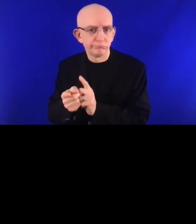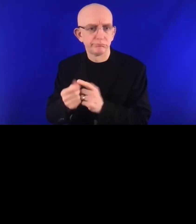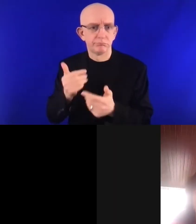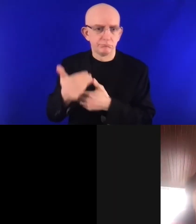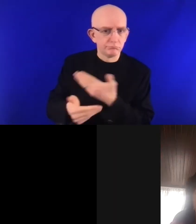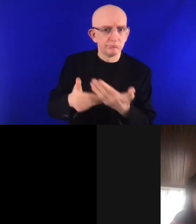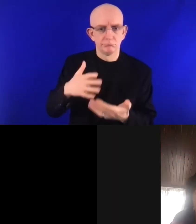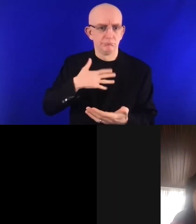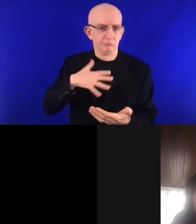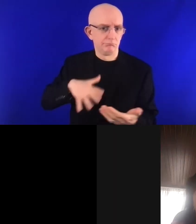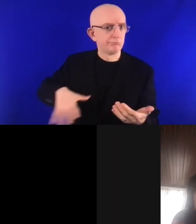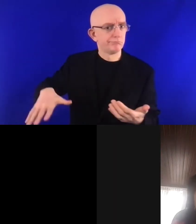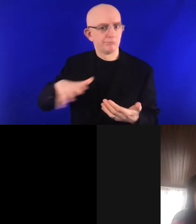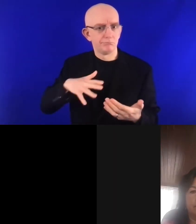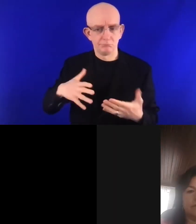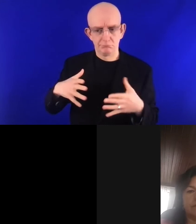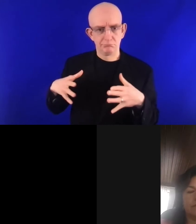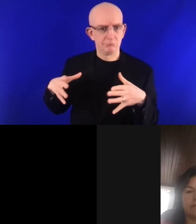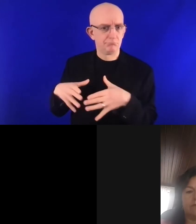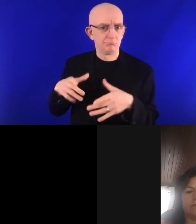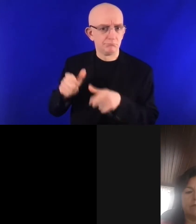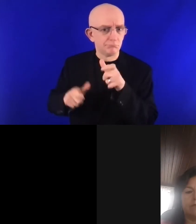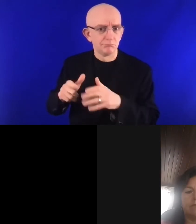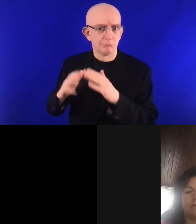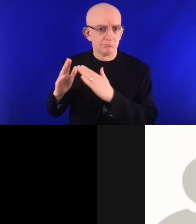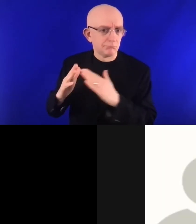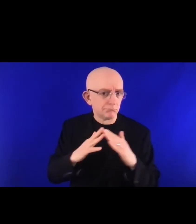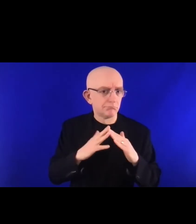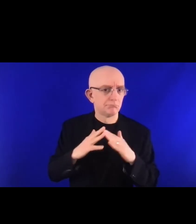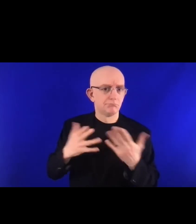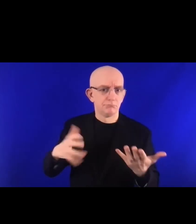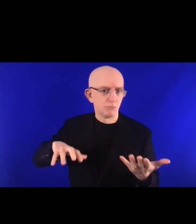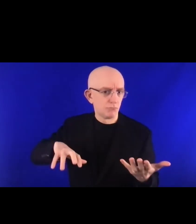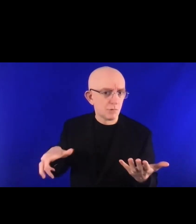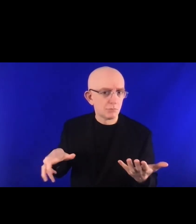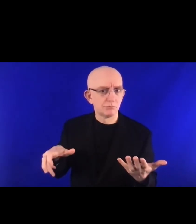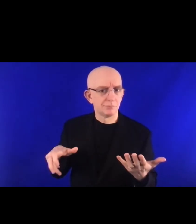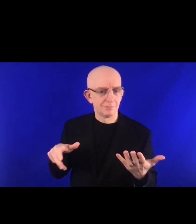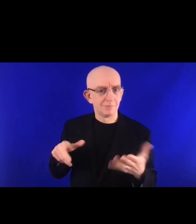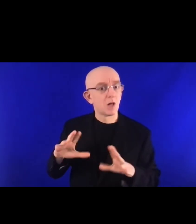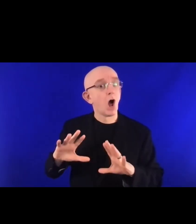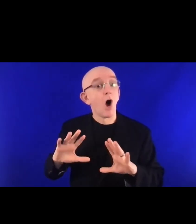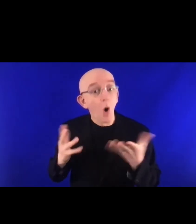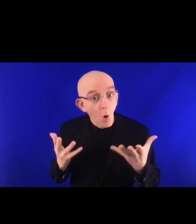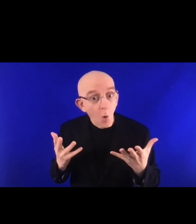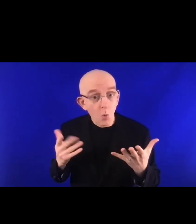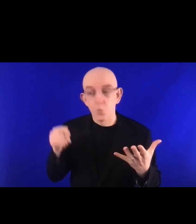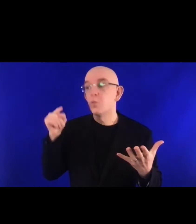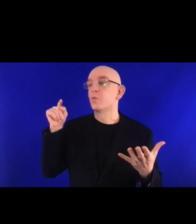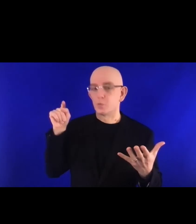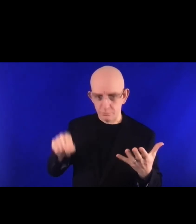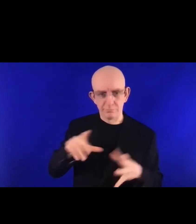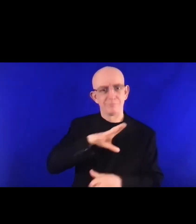participating as well as being active, doing activism, being active.